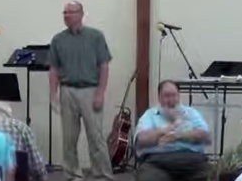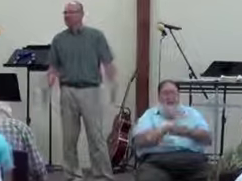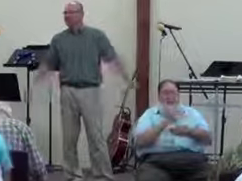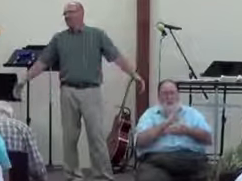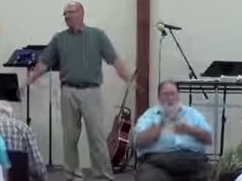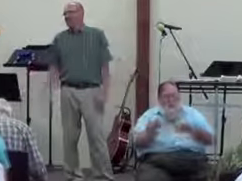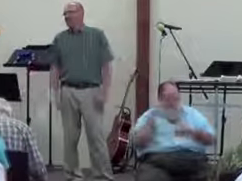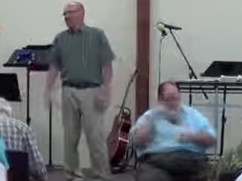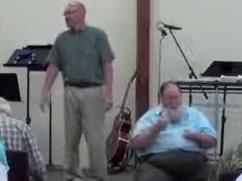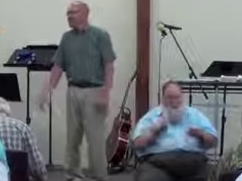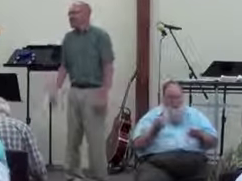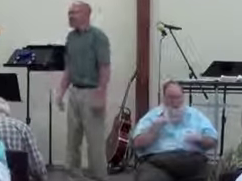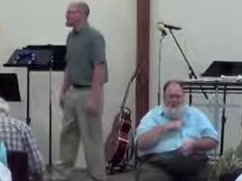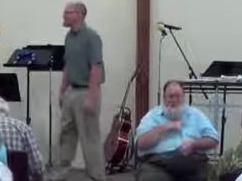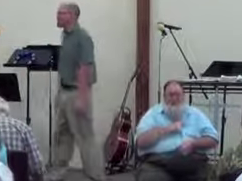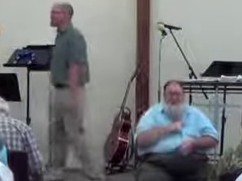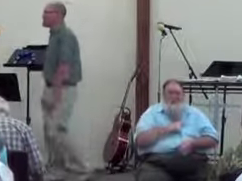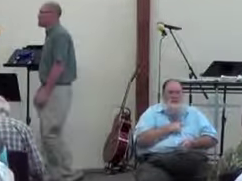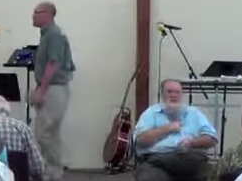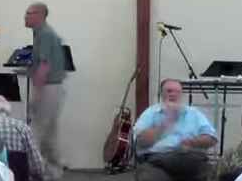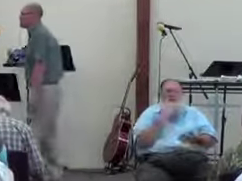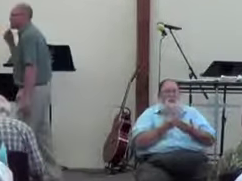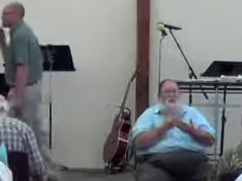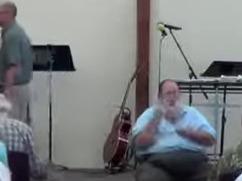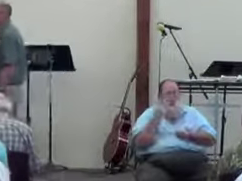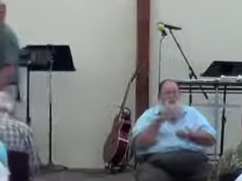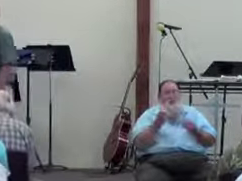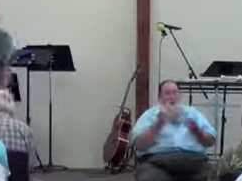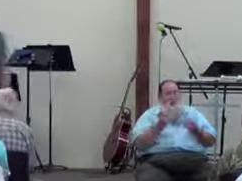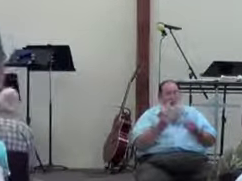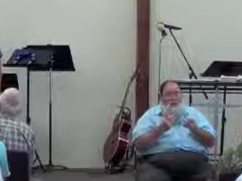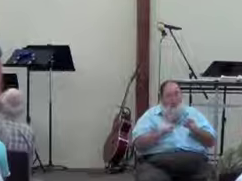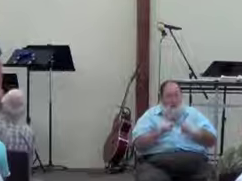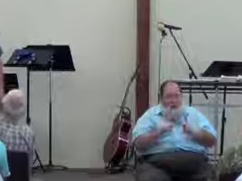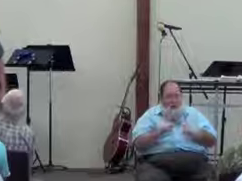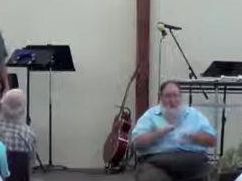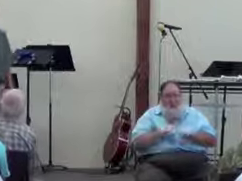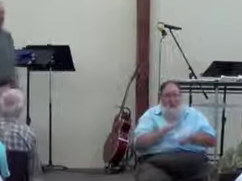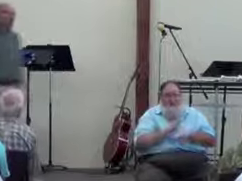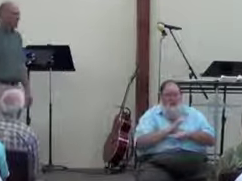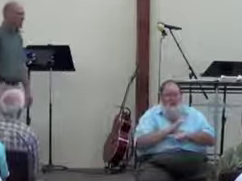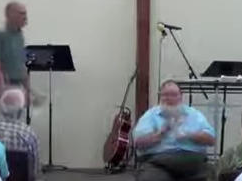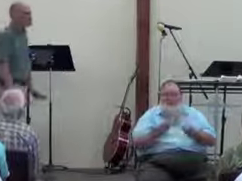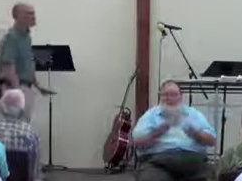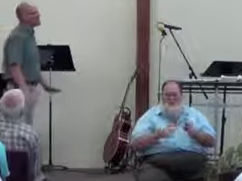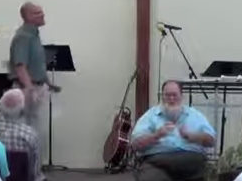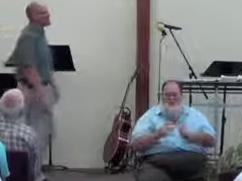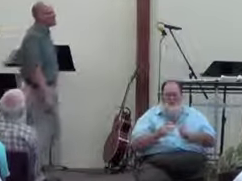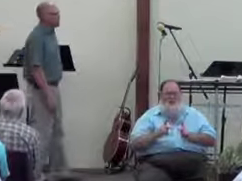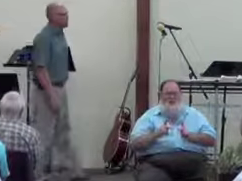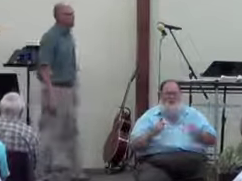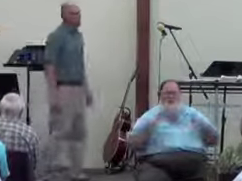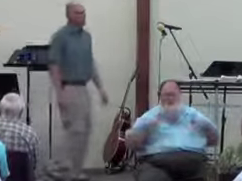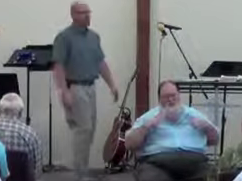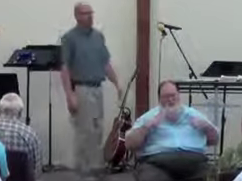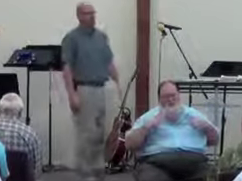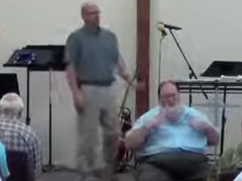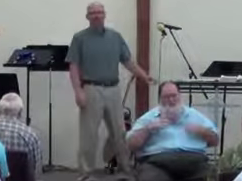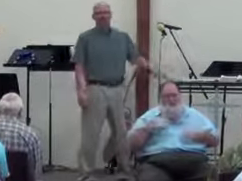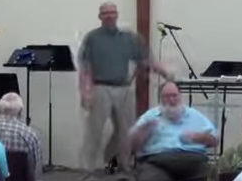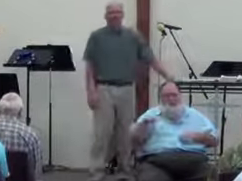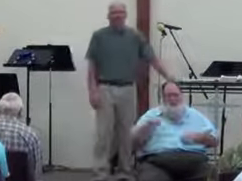just it's nice to see so many people at church because there's a lot of people on vacation and traveling and camping. I've really, really